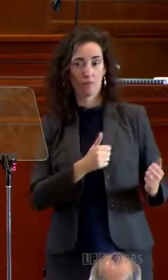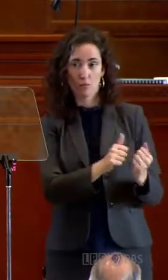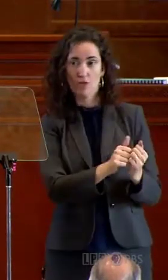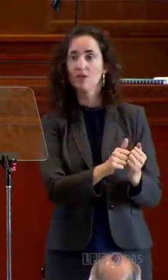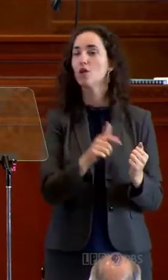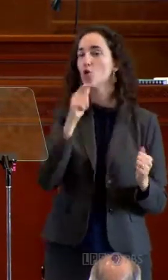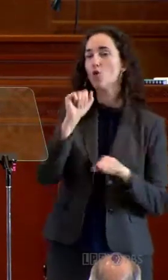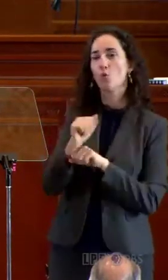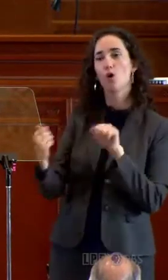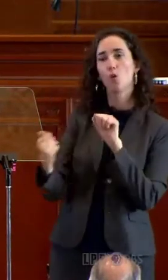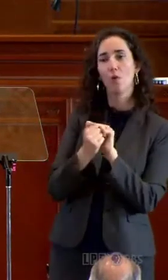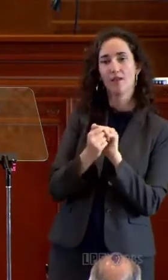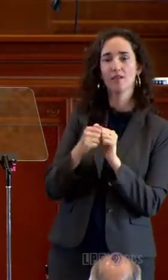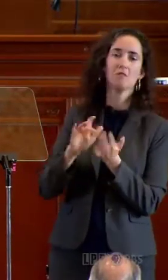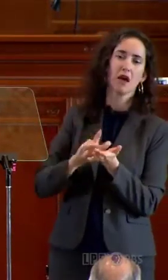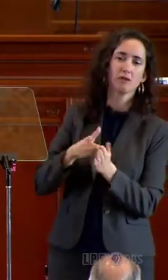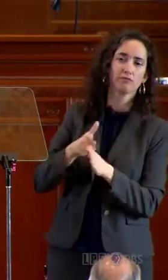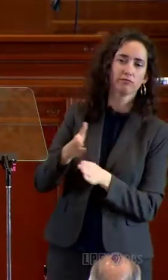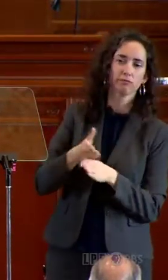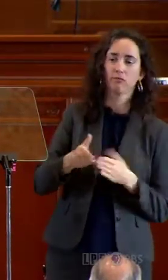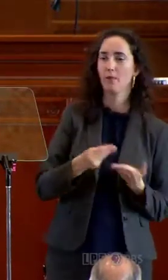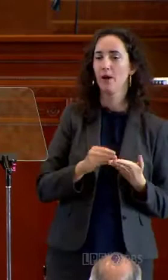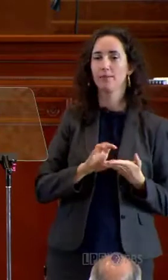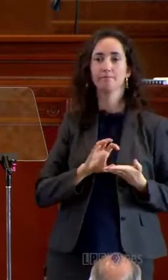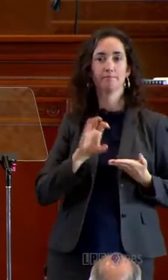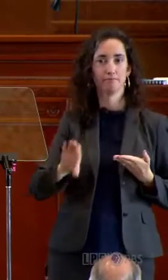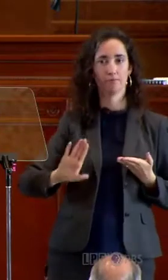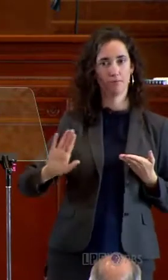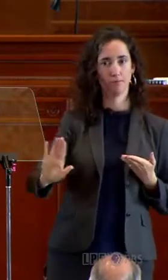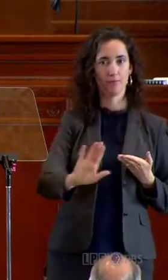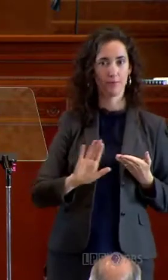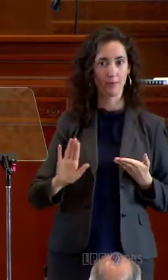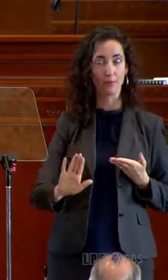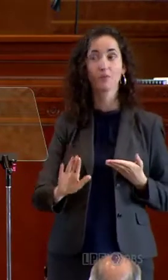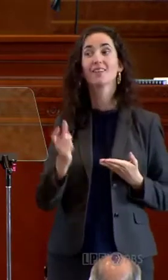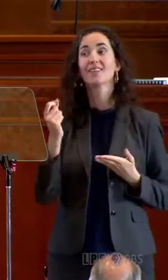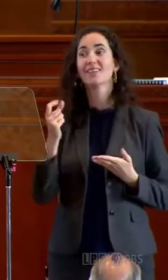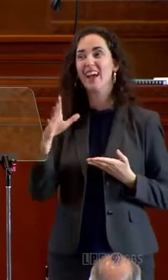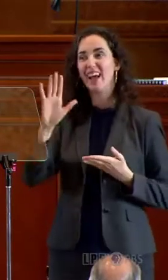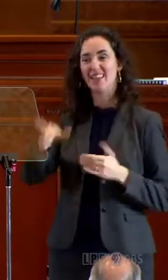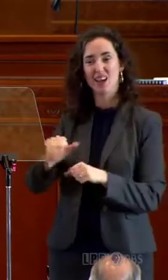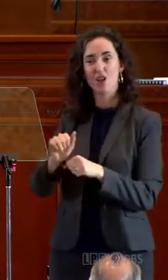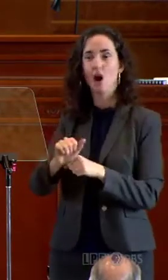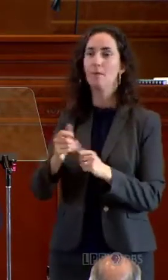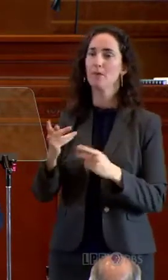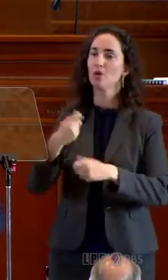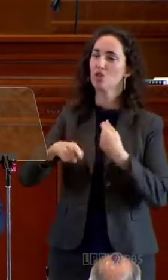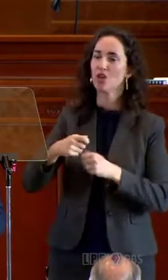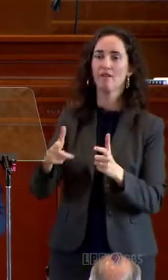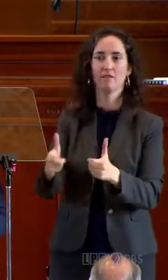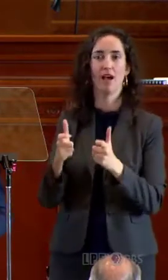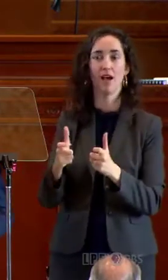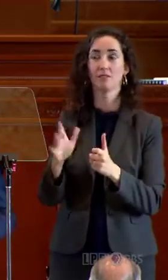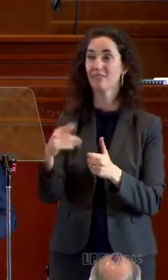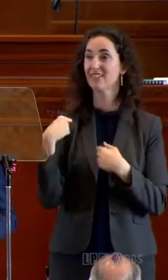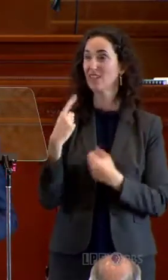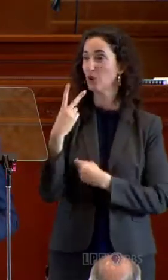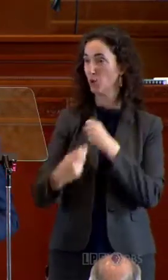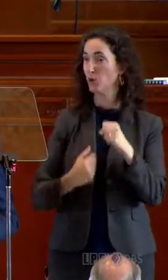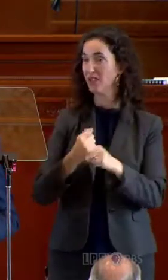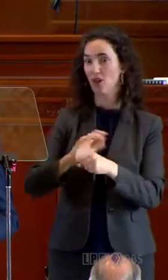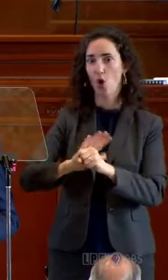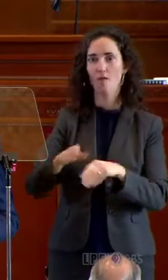service workers in the medical field. Unfortunately, turnover in this field is high, especially over the past 2 years because of